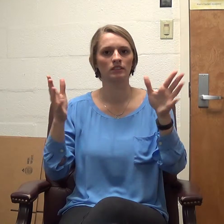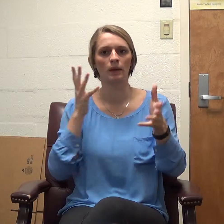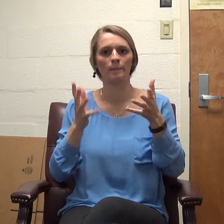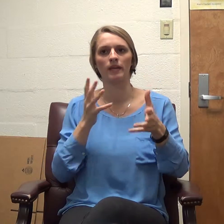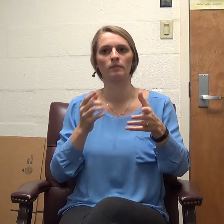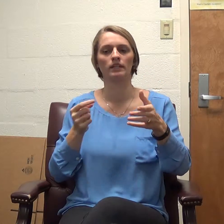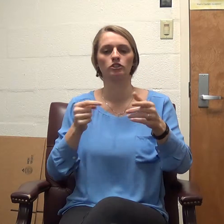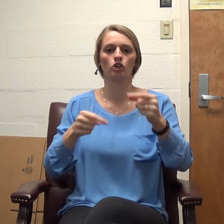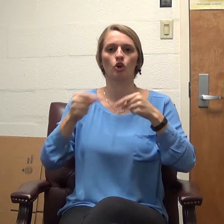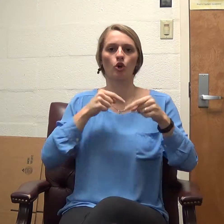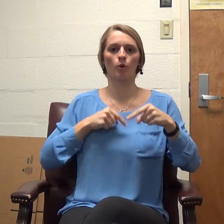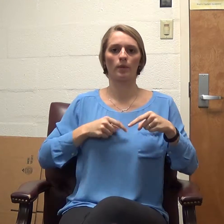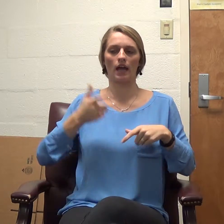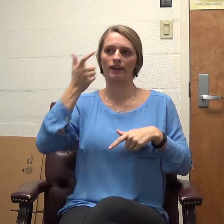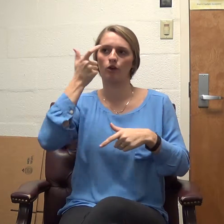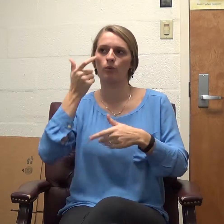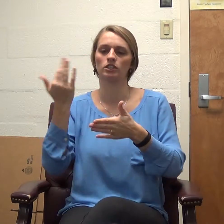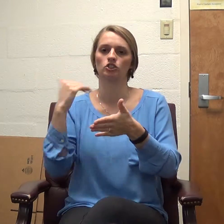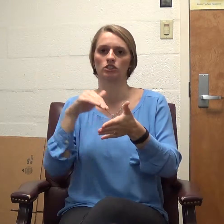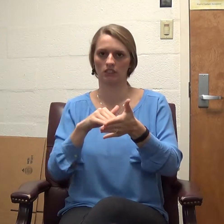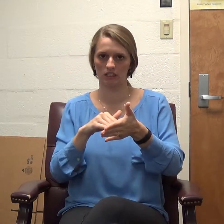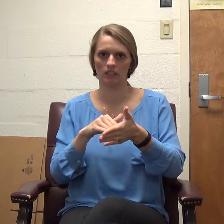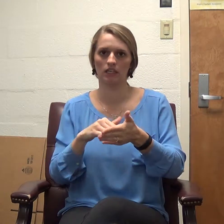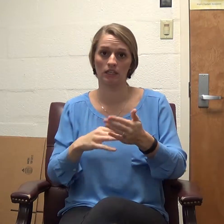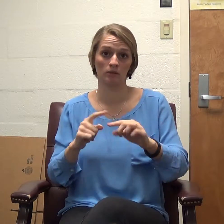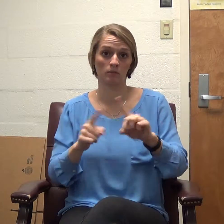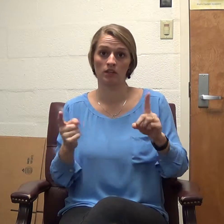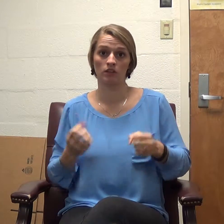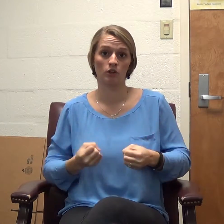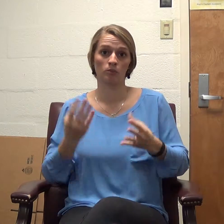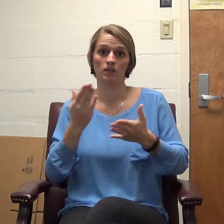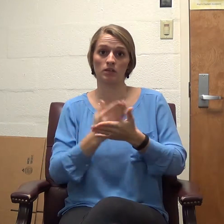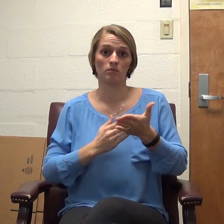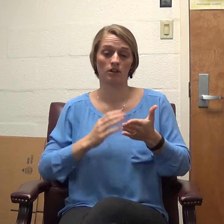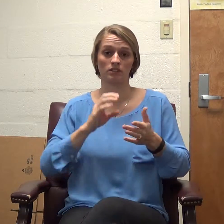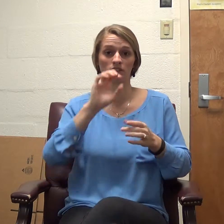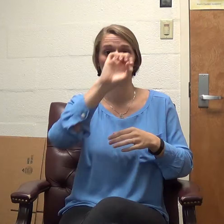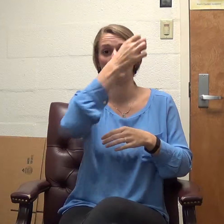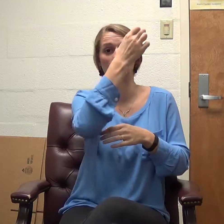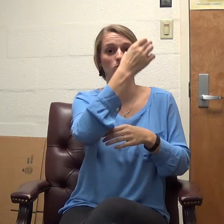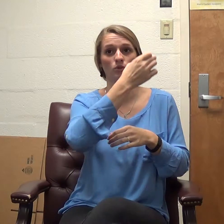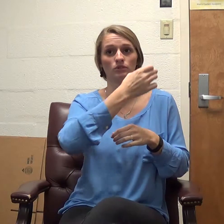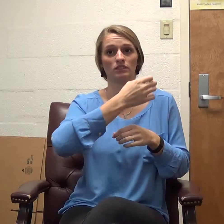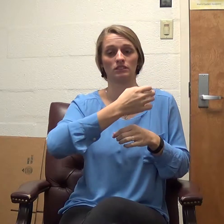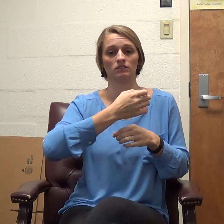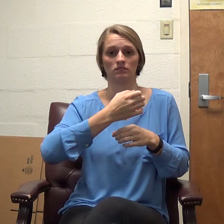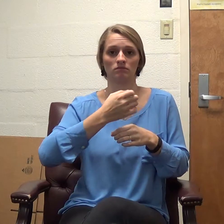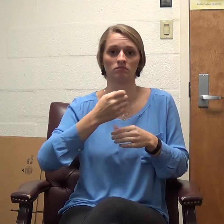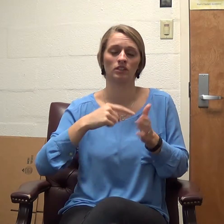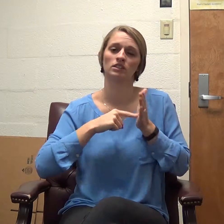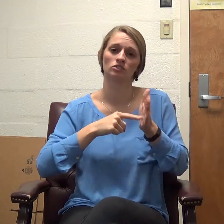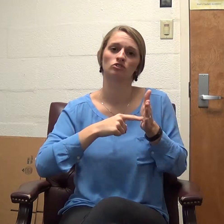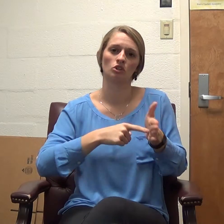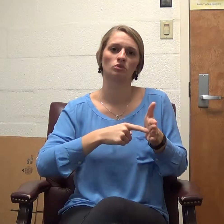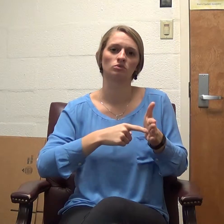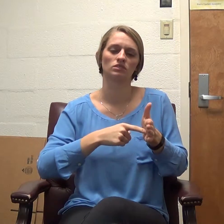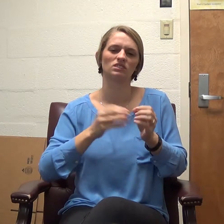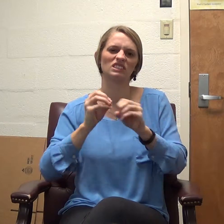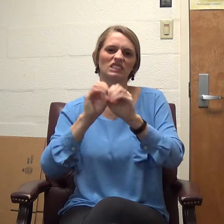is. And there's actually other aspects of exponents that why this would also make sense, why something to the 0th power is equal to 1. Well, let's just do some